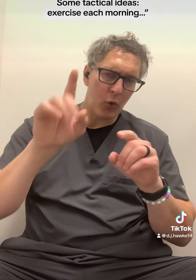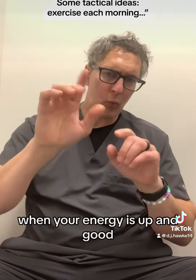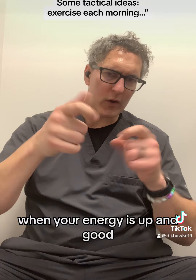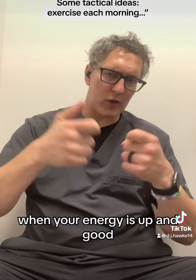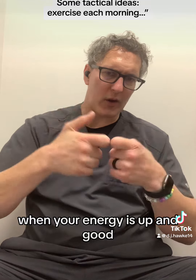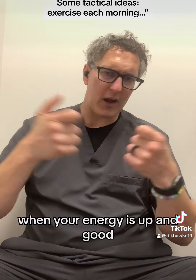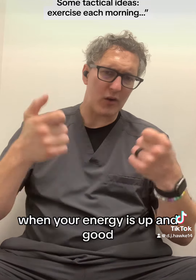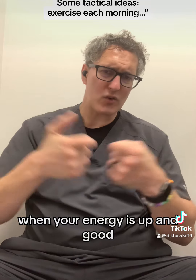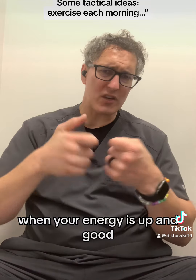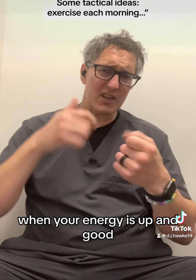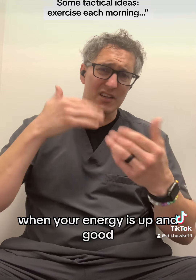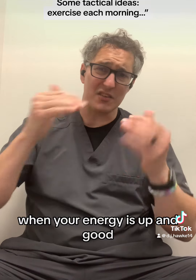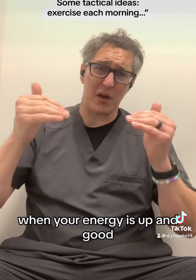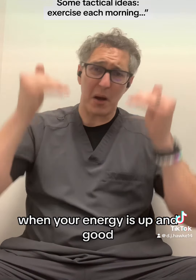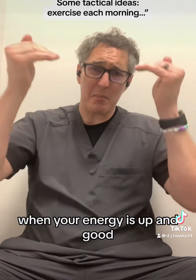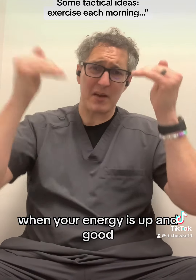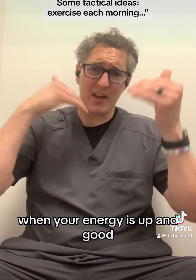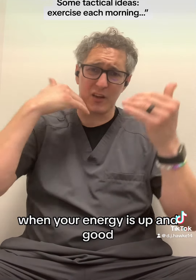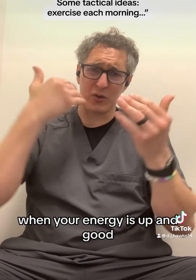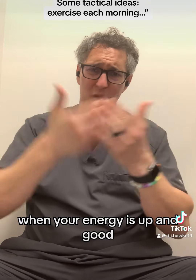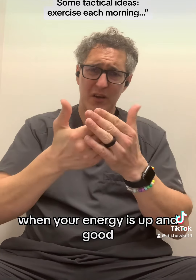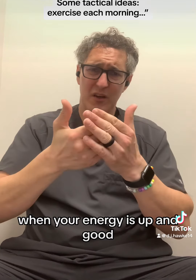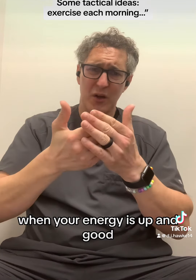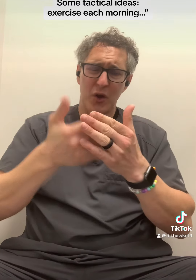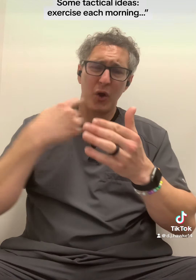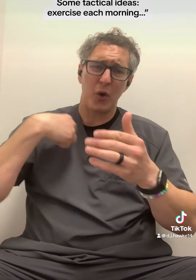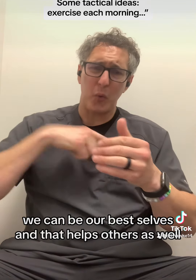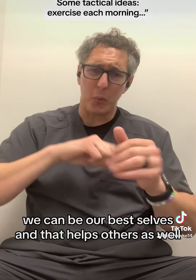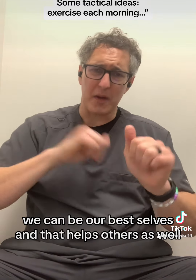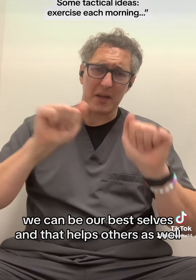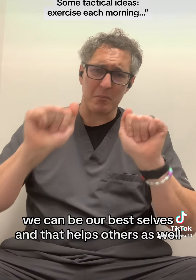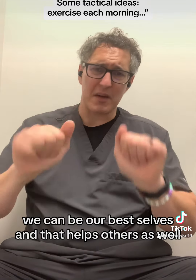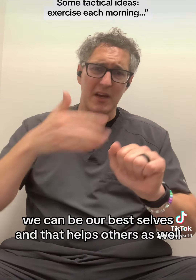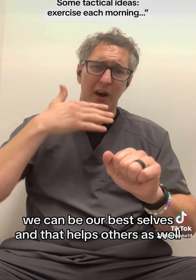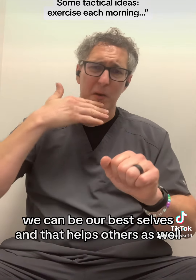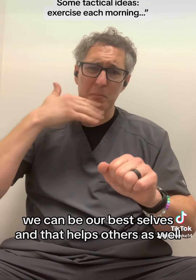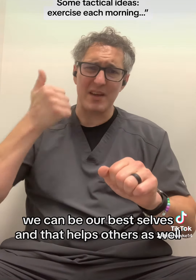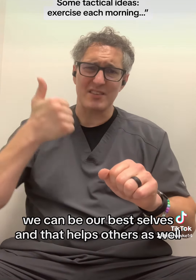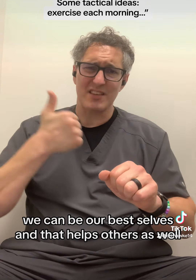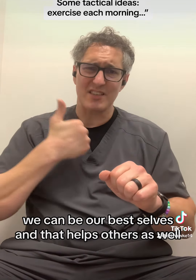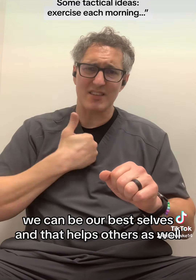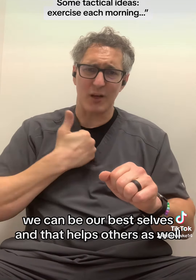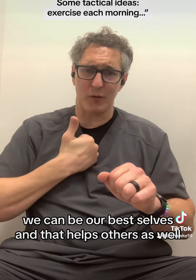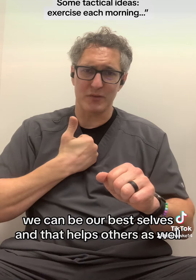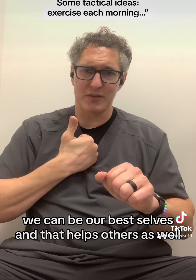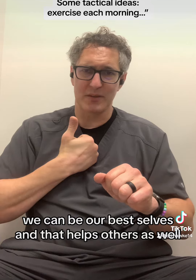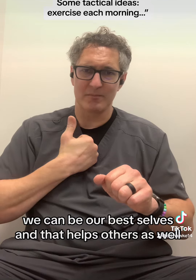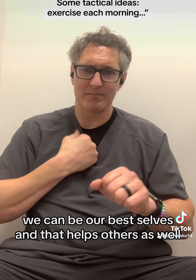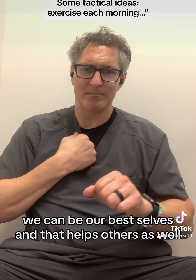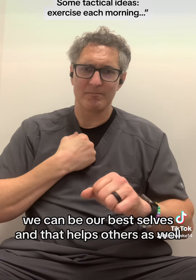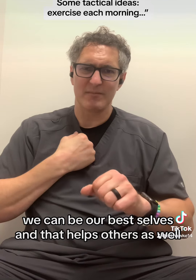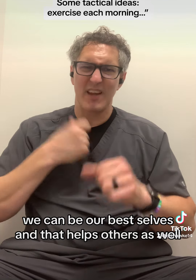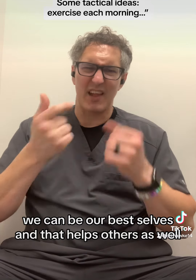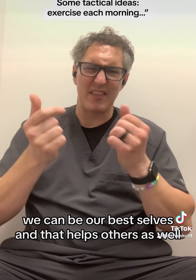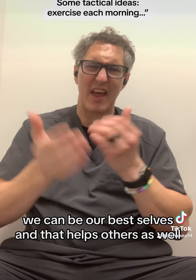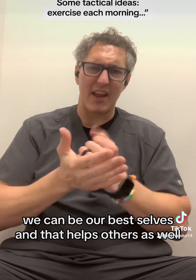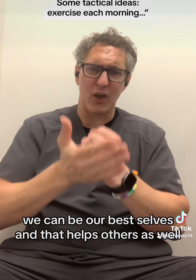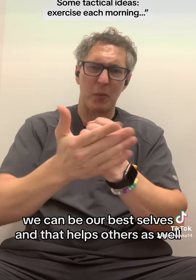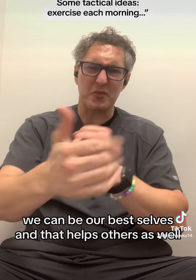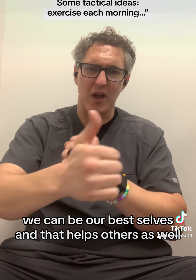When your energy is up and good, we can be our best selves. And that helps others